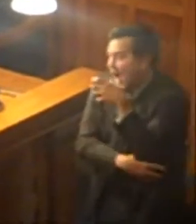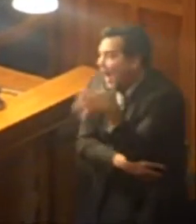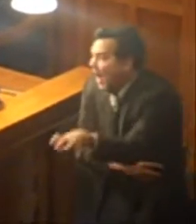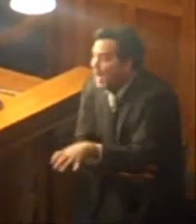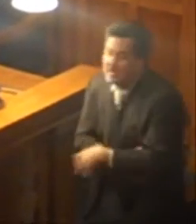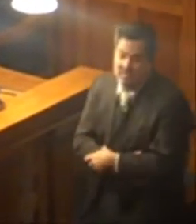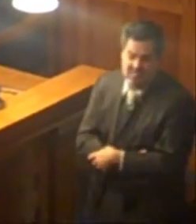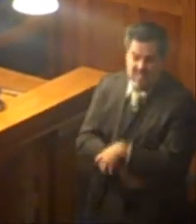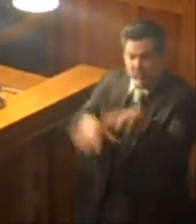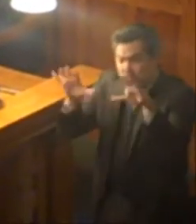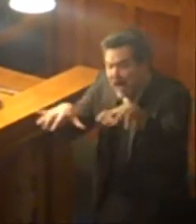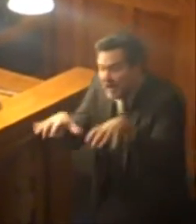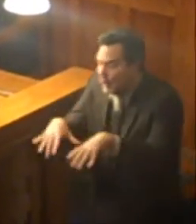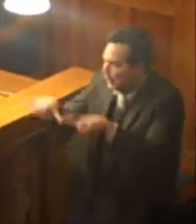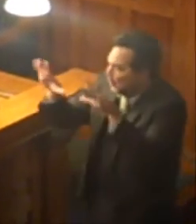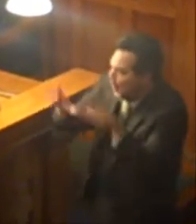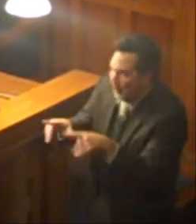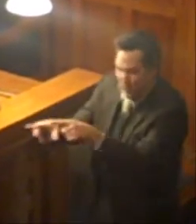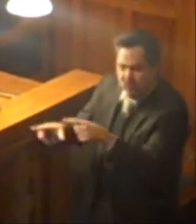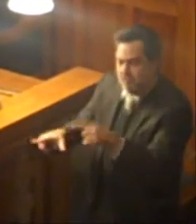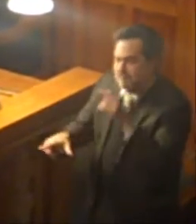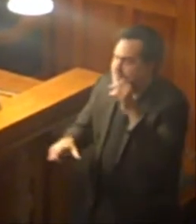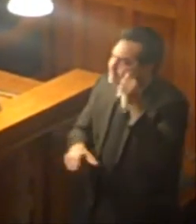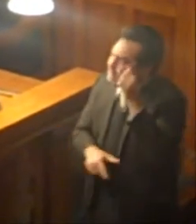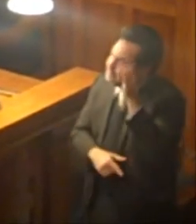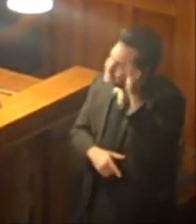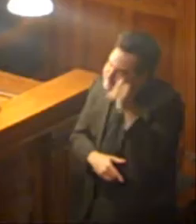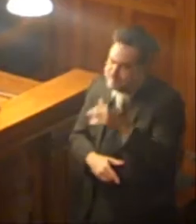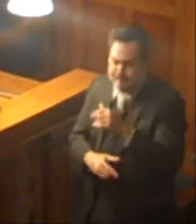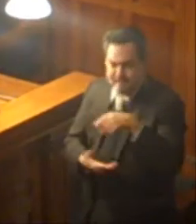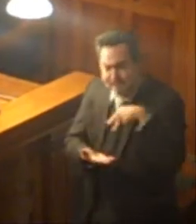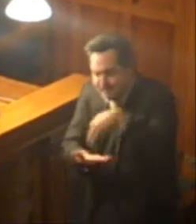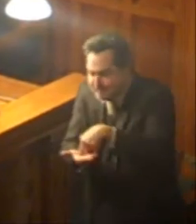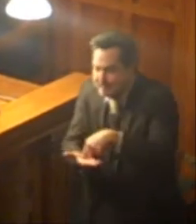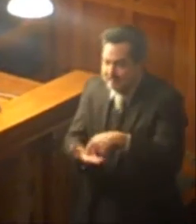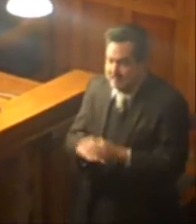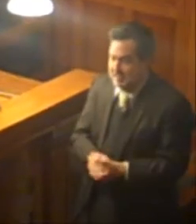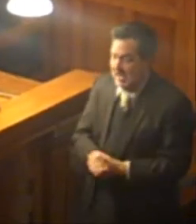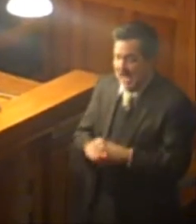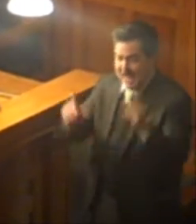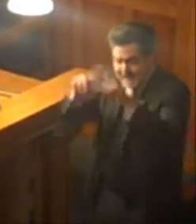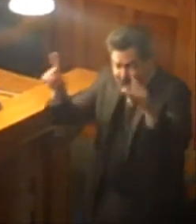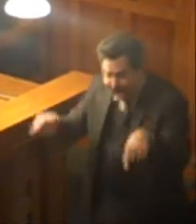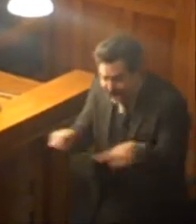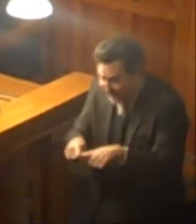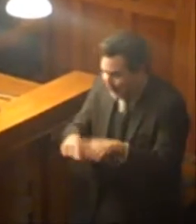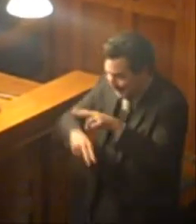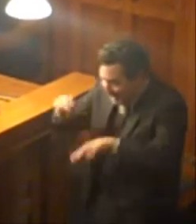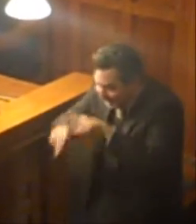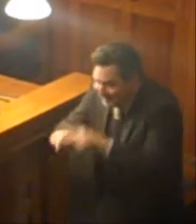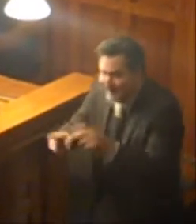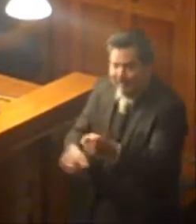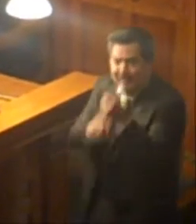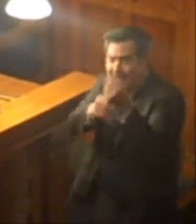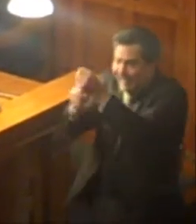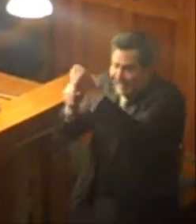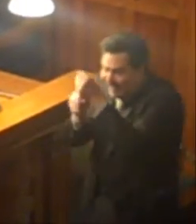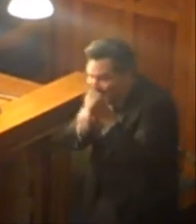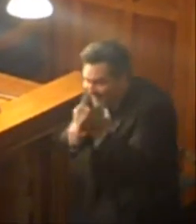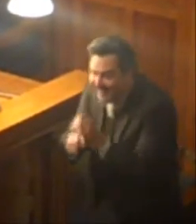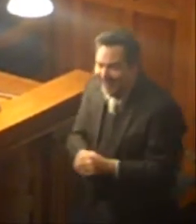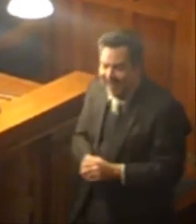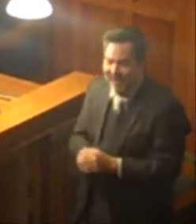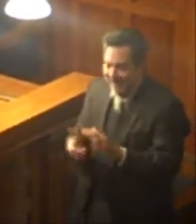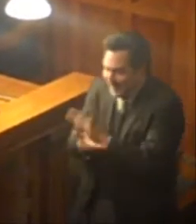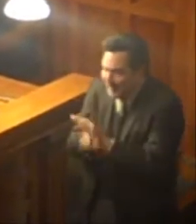and yes, the snow. Your built signs, held signs, leafleted the city, designed websites, and organized